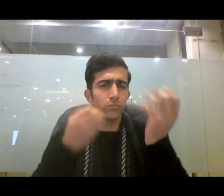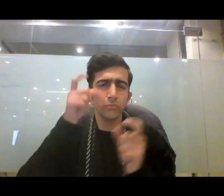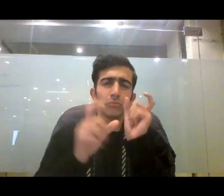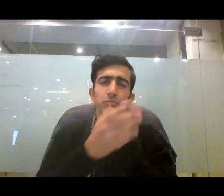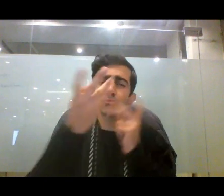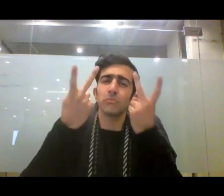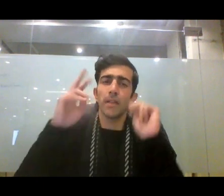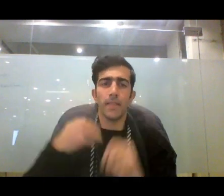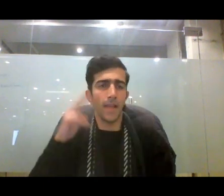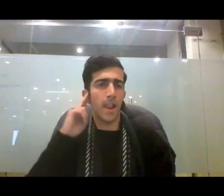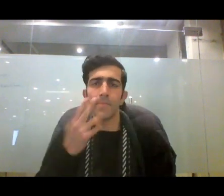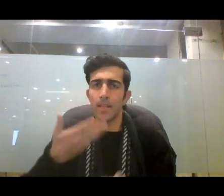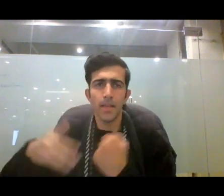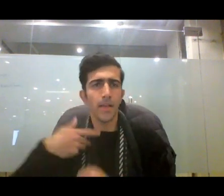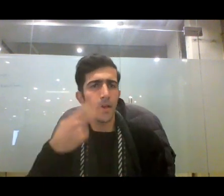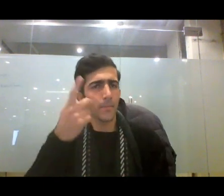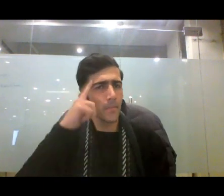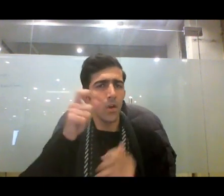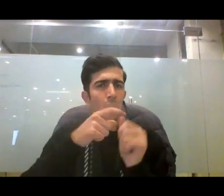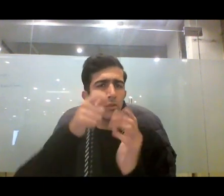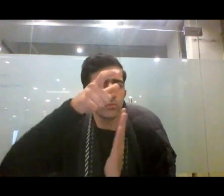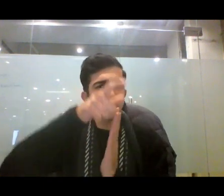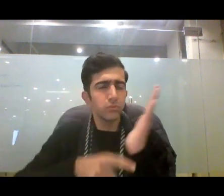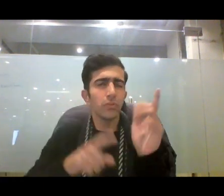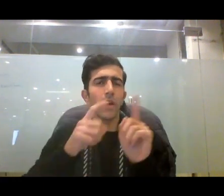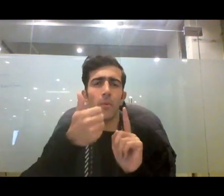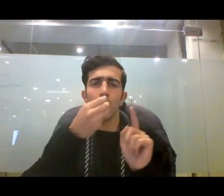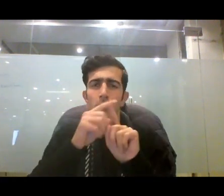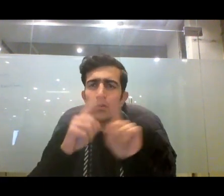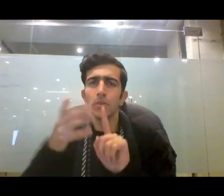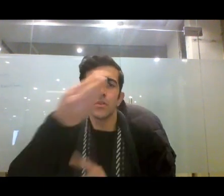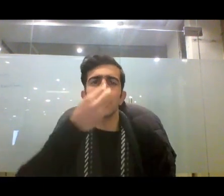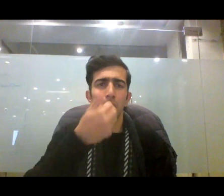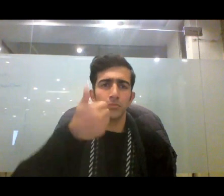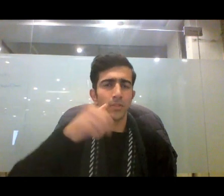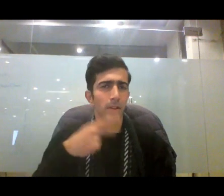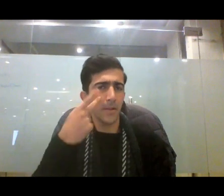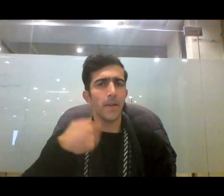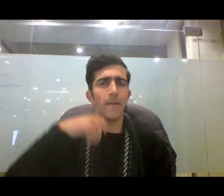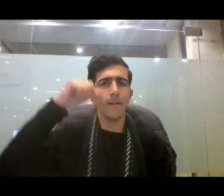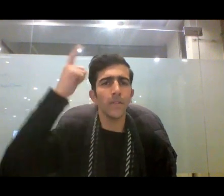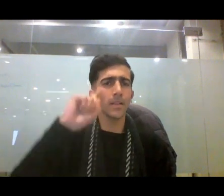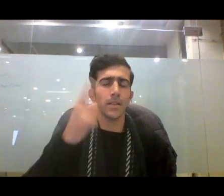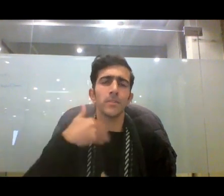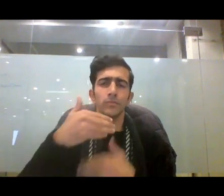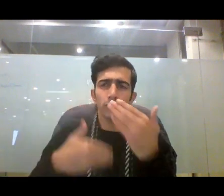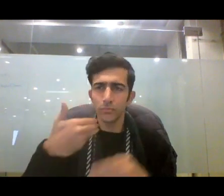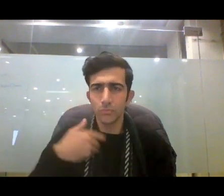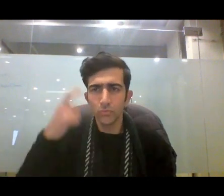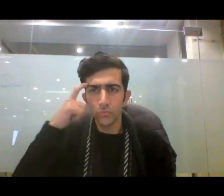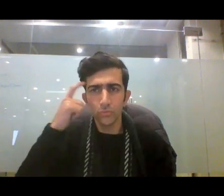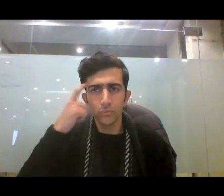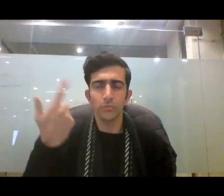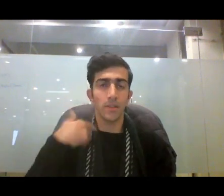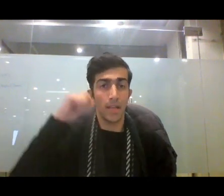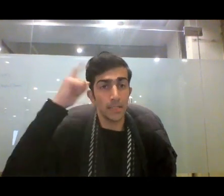people on the Facebook, but that was not understandable for the deaf people because that written posts were not accessible